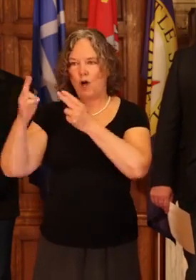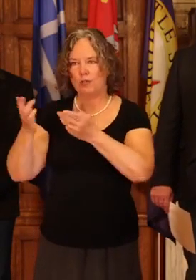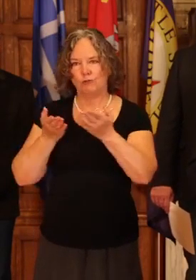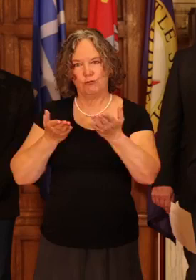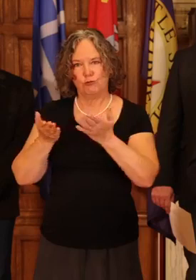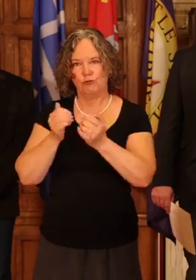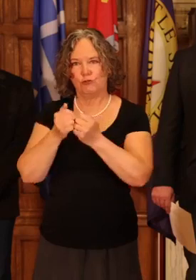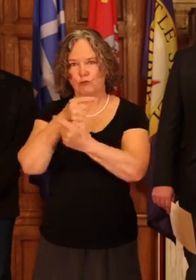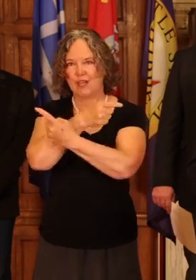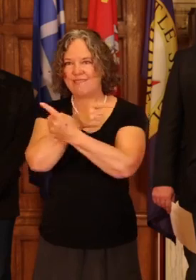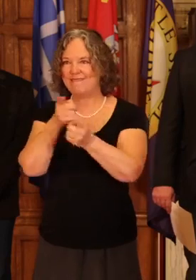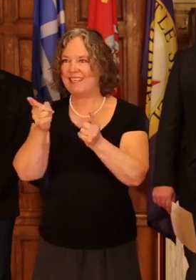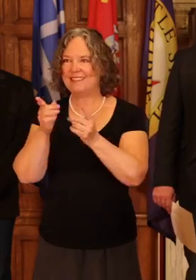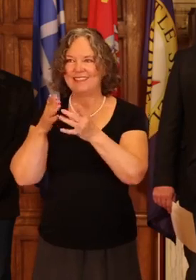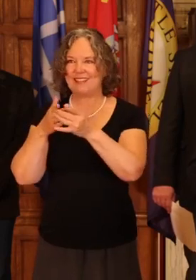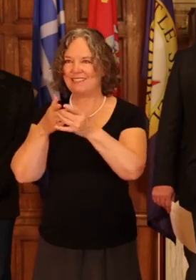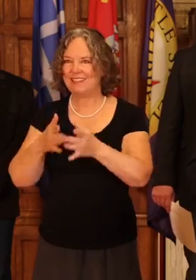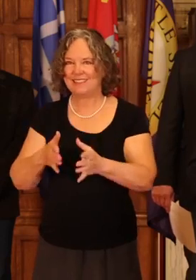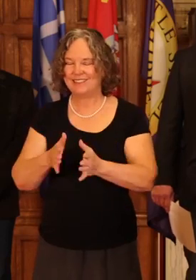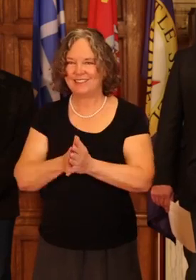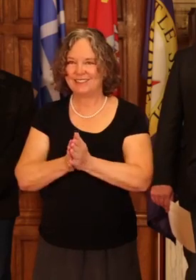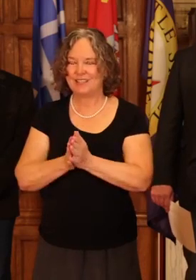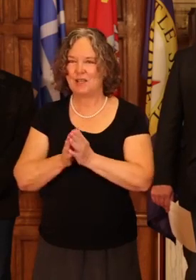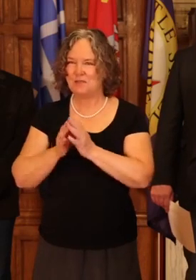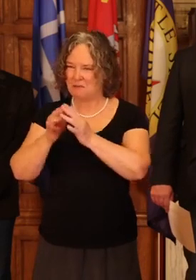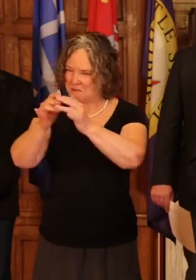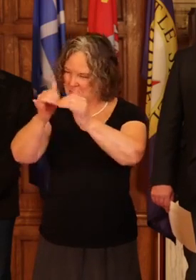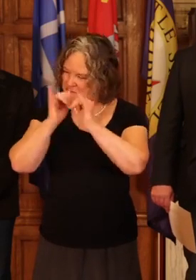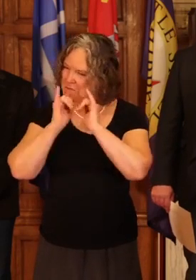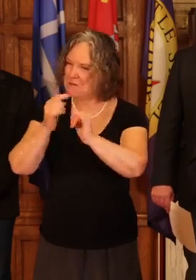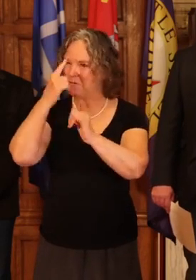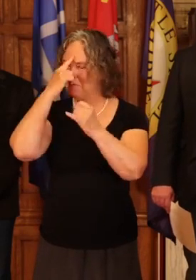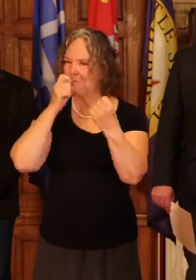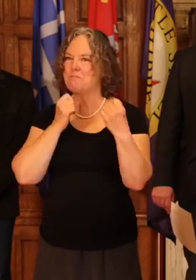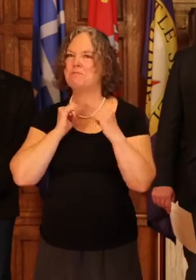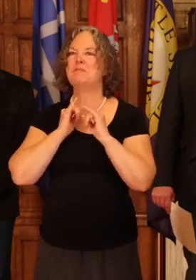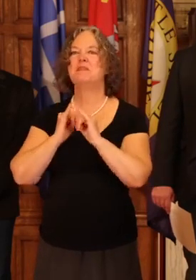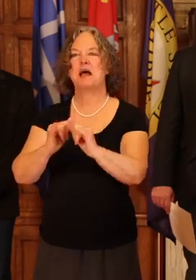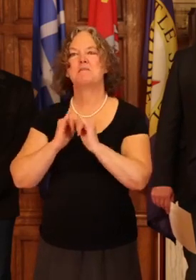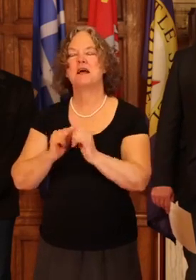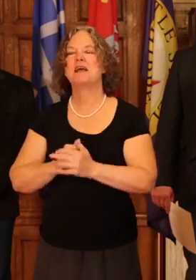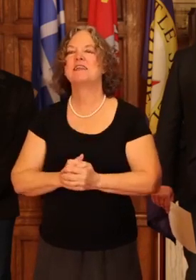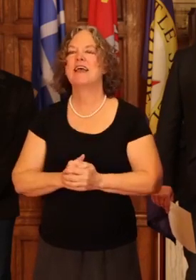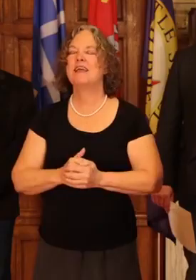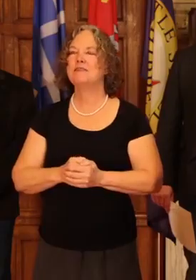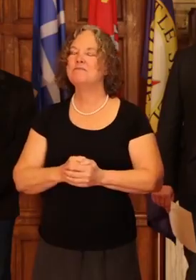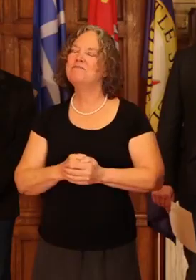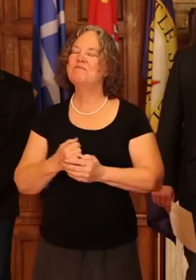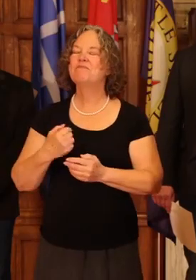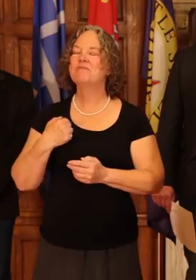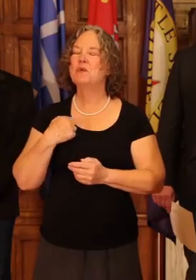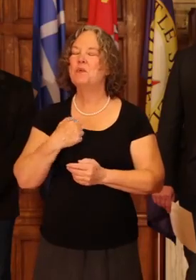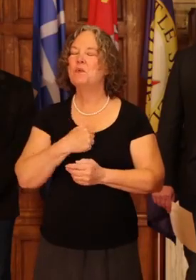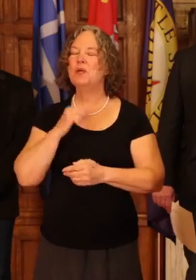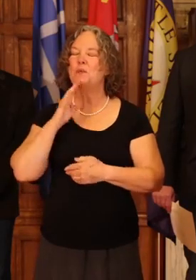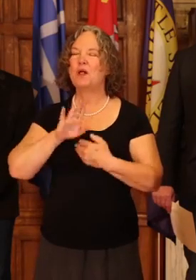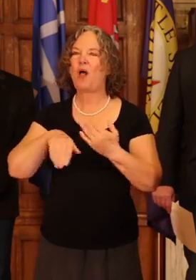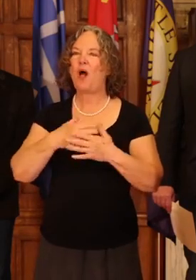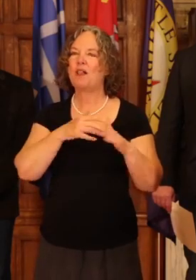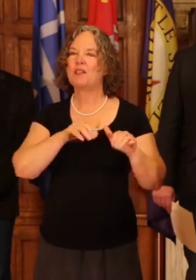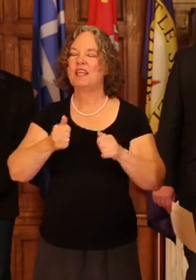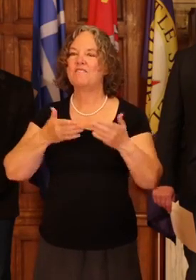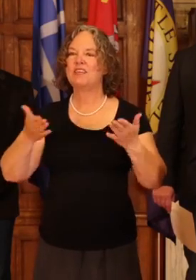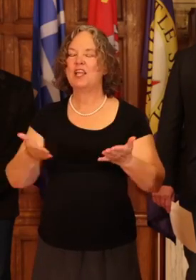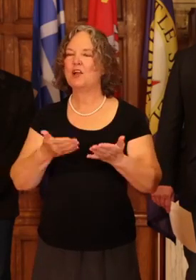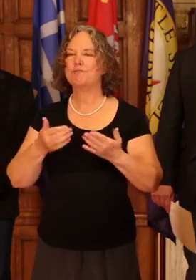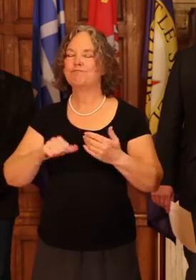these visionary leaders of like-minded, and I think we will all walk out of here with our